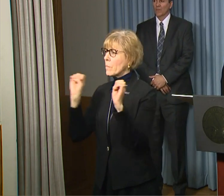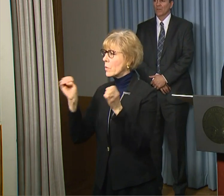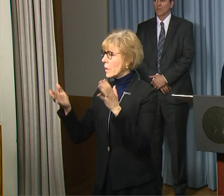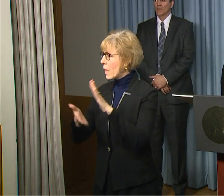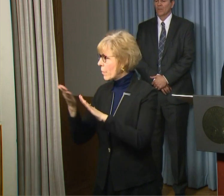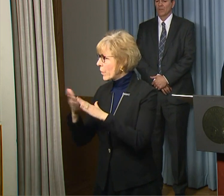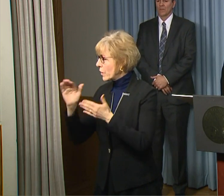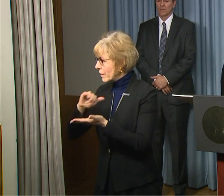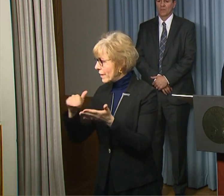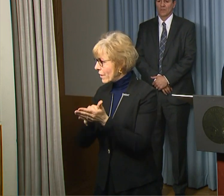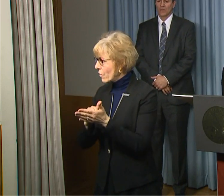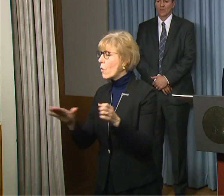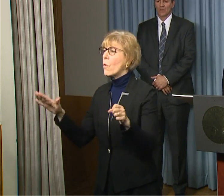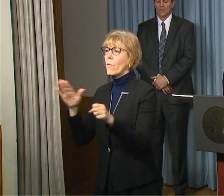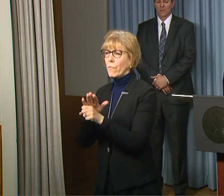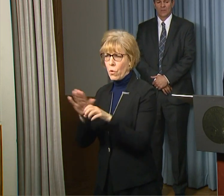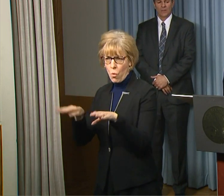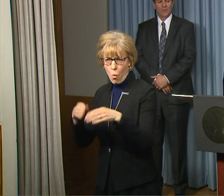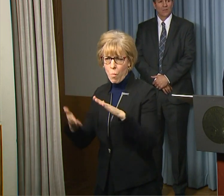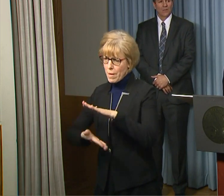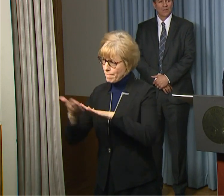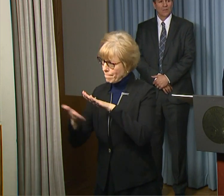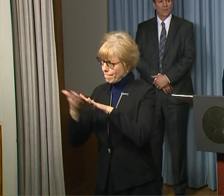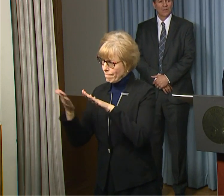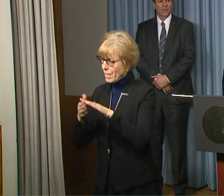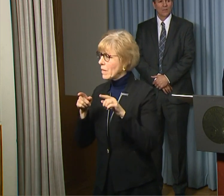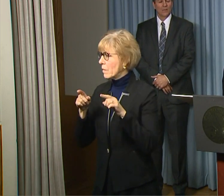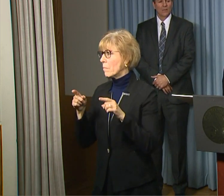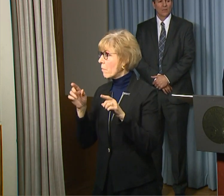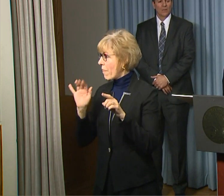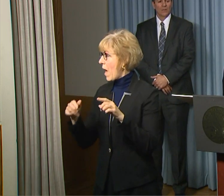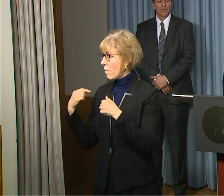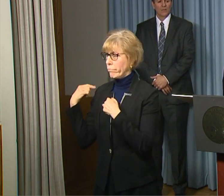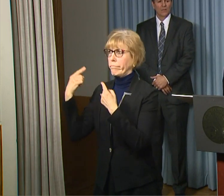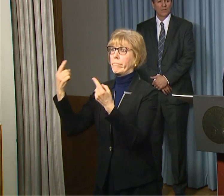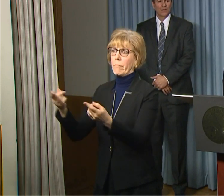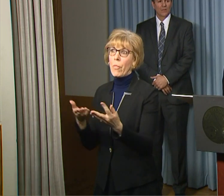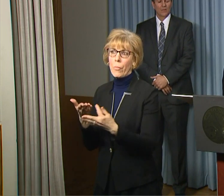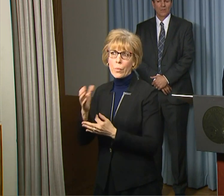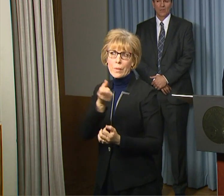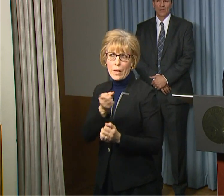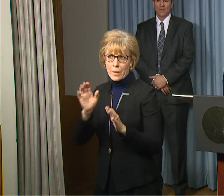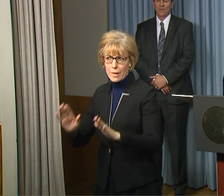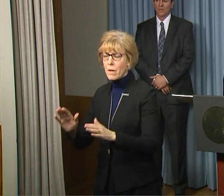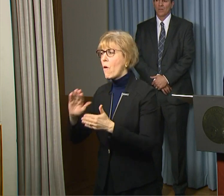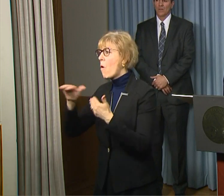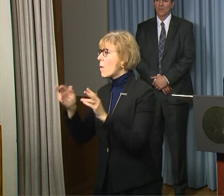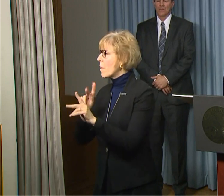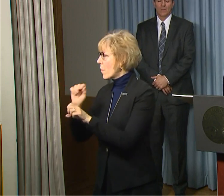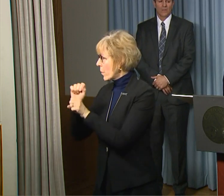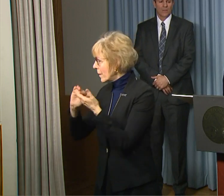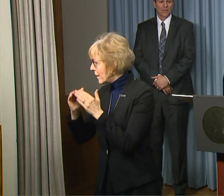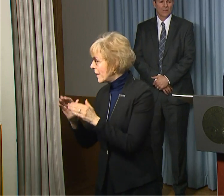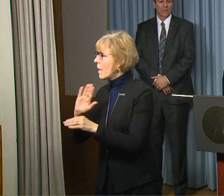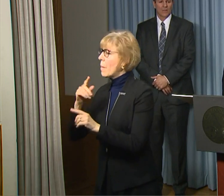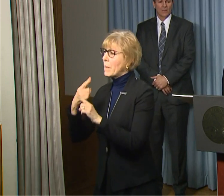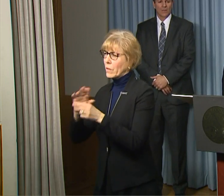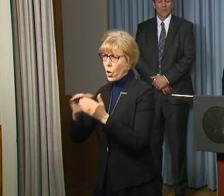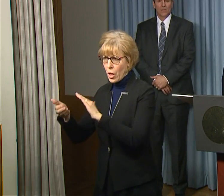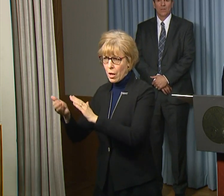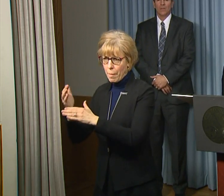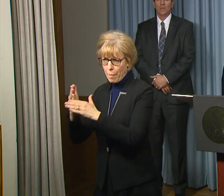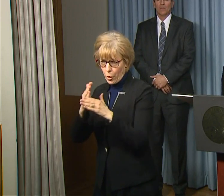Center is in full activation and has been throughout the weekend. I want to thank all those city employees and our partners who have remained on